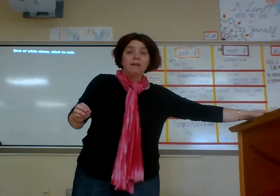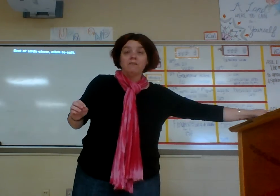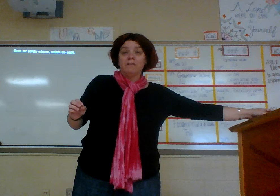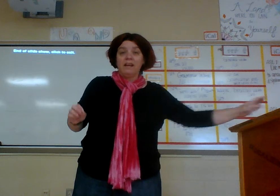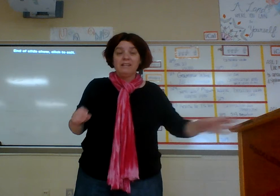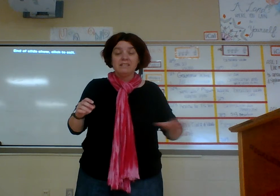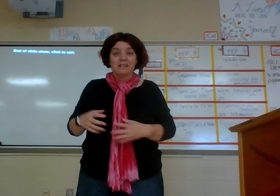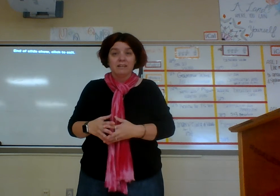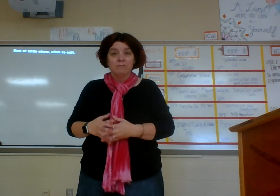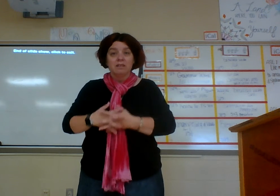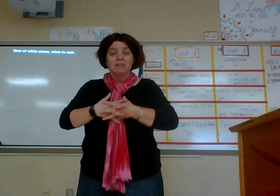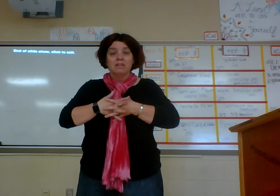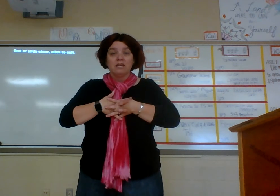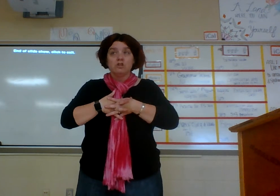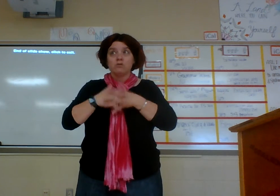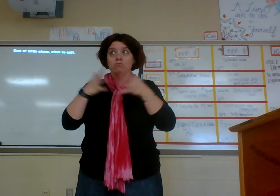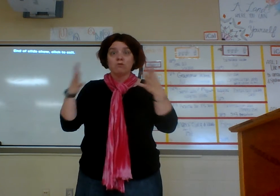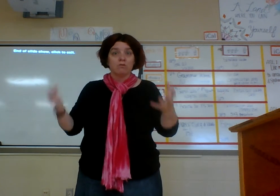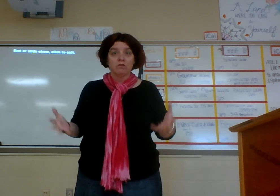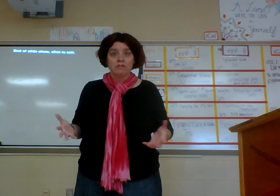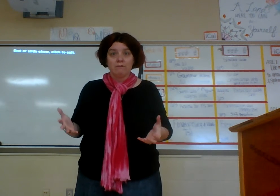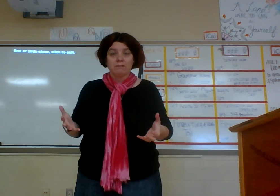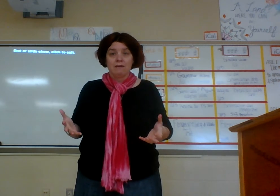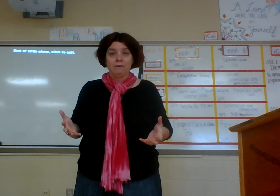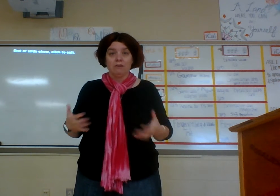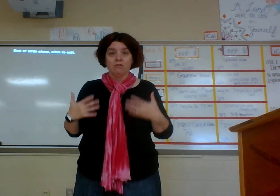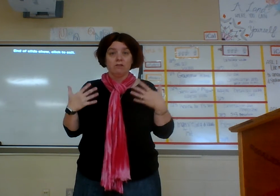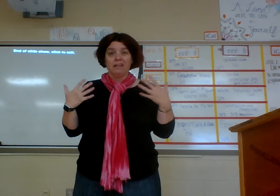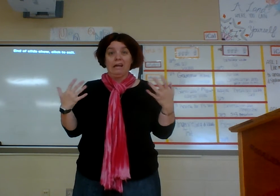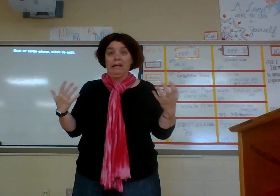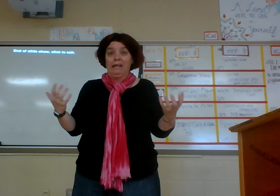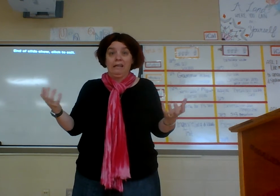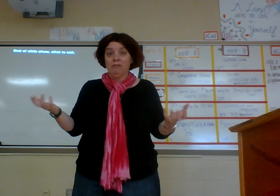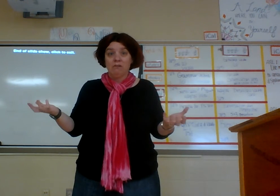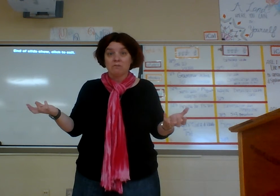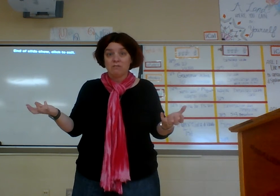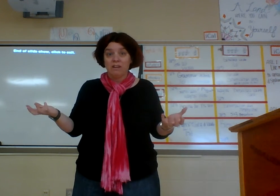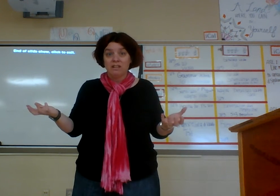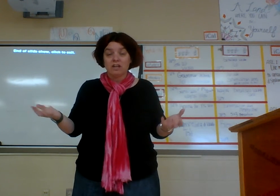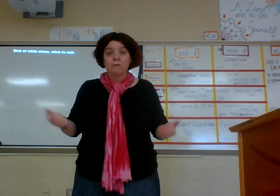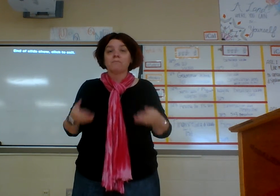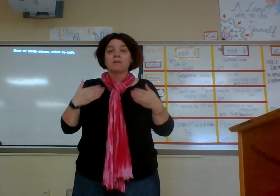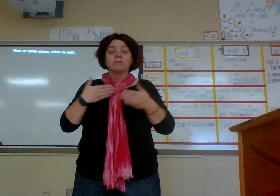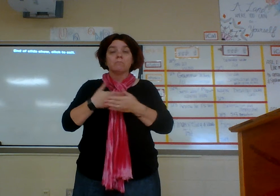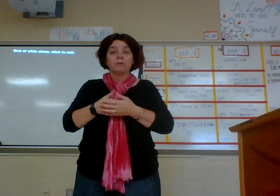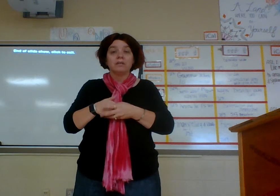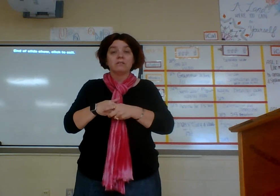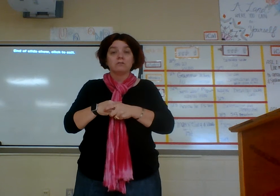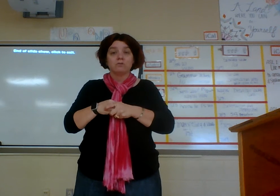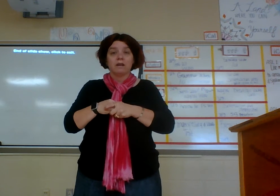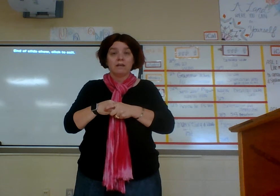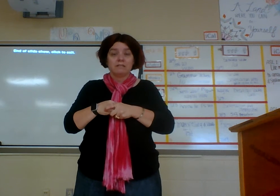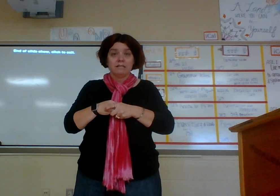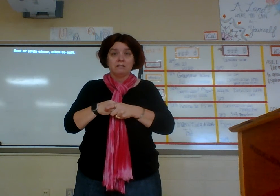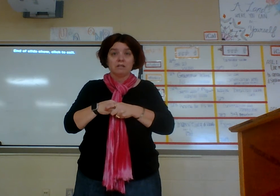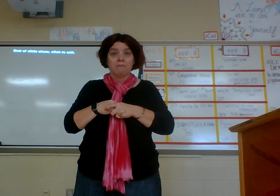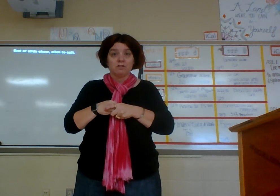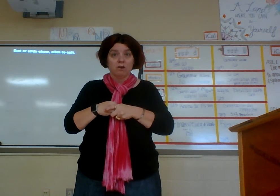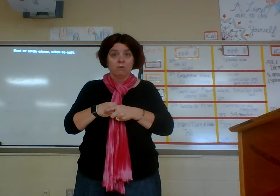if at any time that you don't understand what's happening, or you're like, I don't know what's going on, HK, please do not hesitate to come and talk with